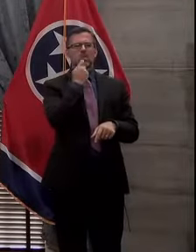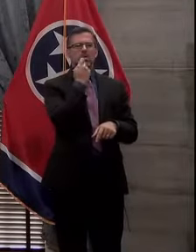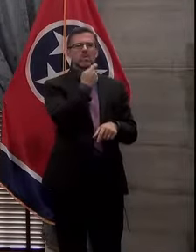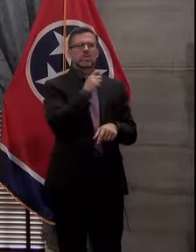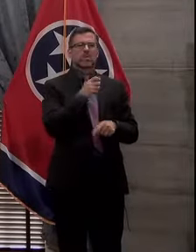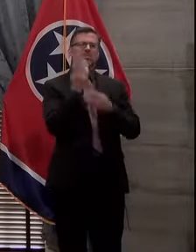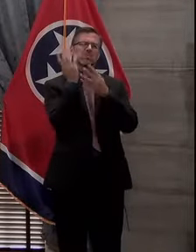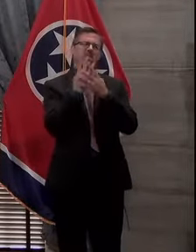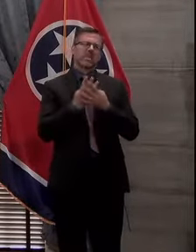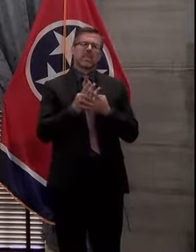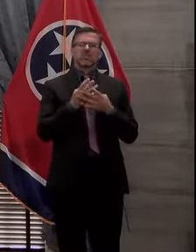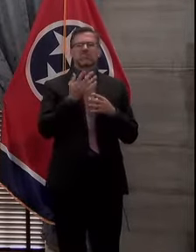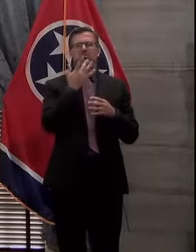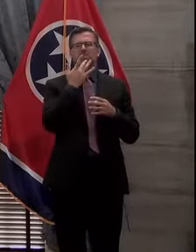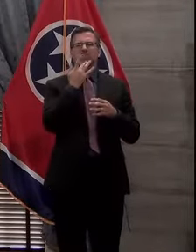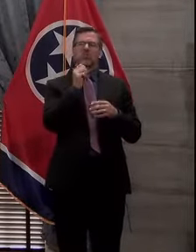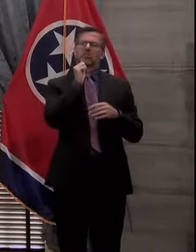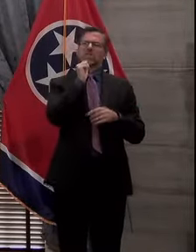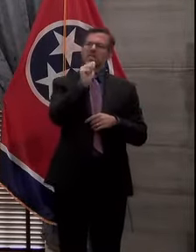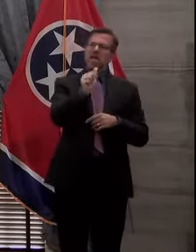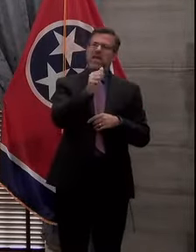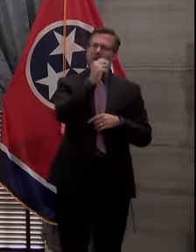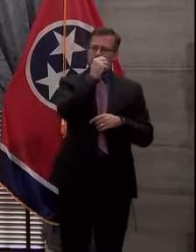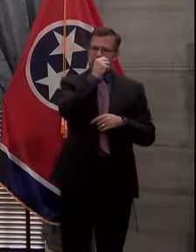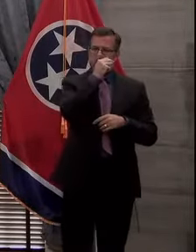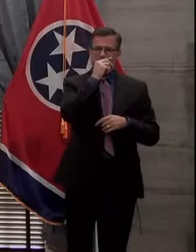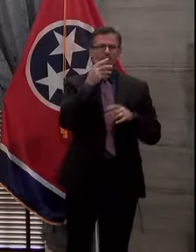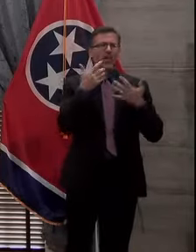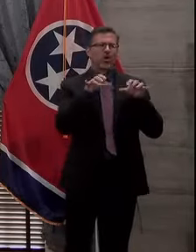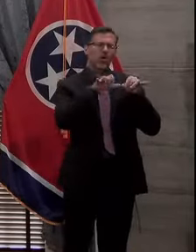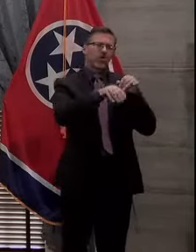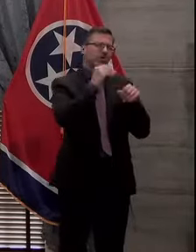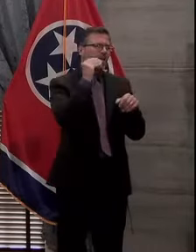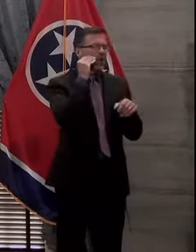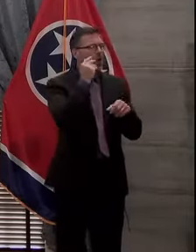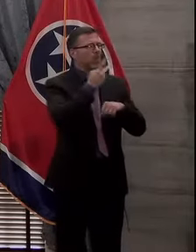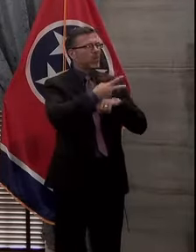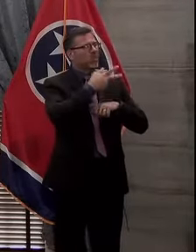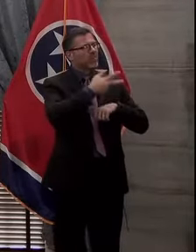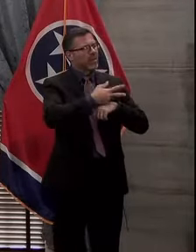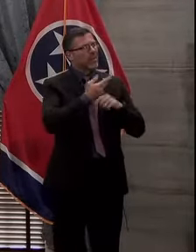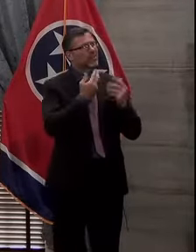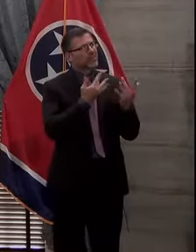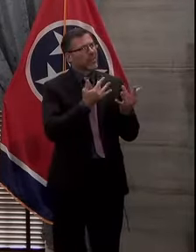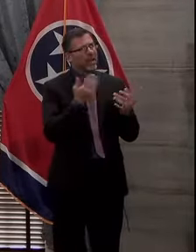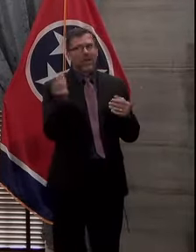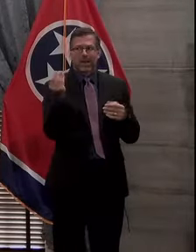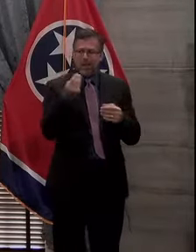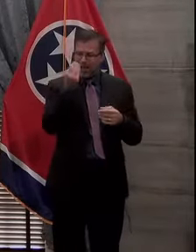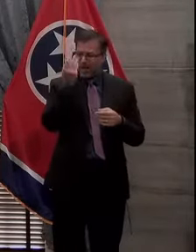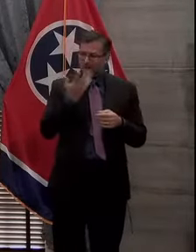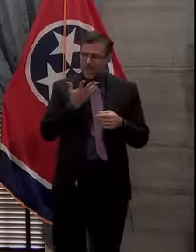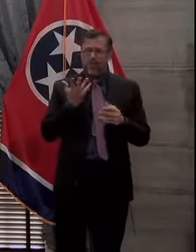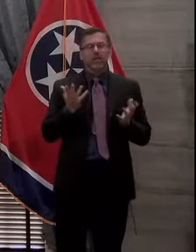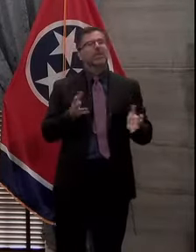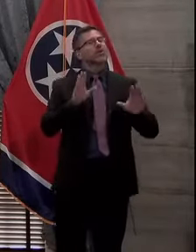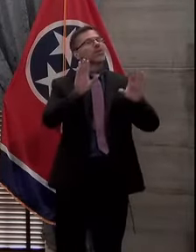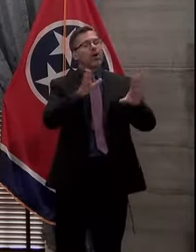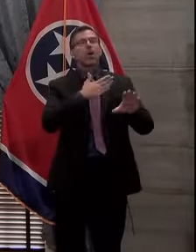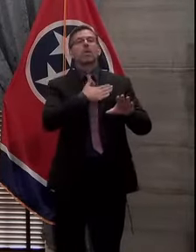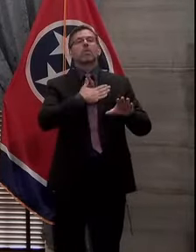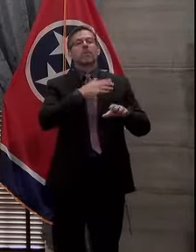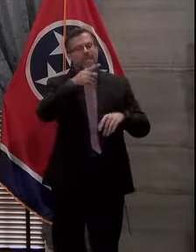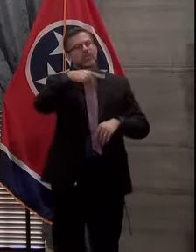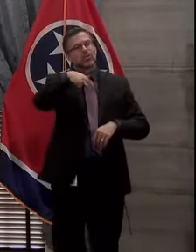critically important it is that you get tested if you have any COVID symptoms or if you've been exposed and are not feeling well.